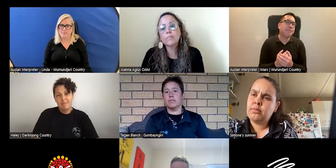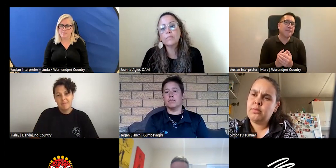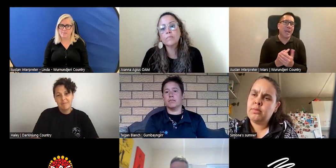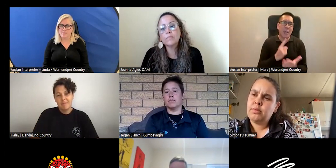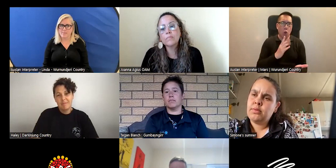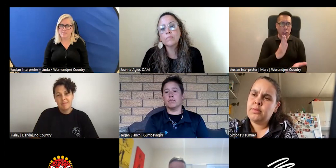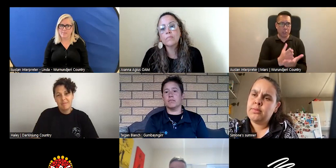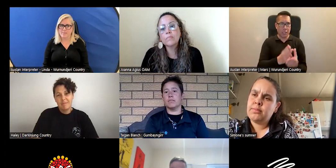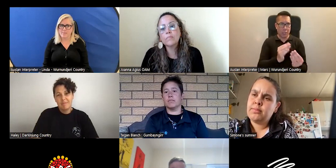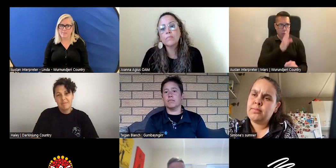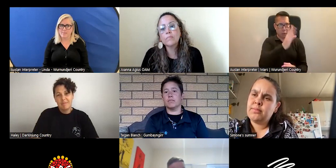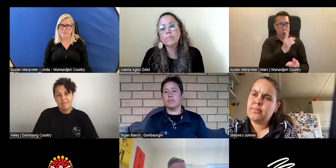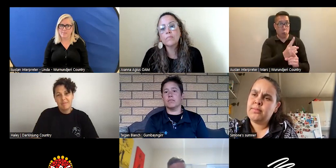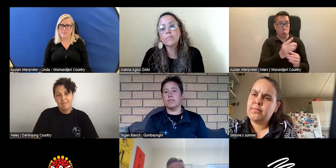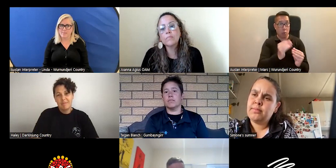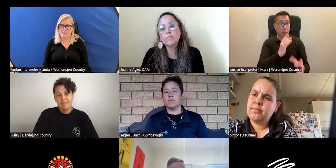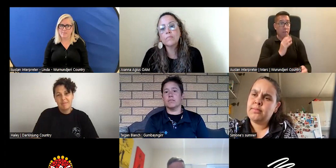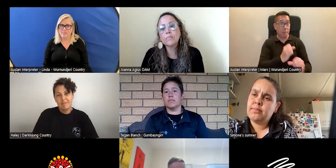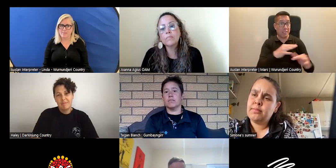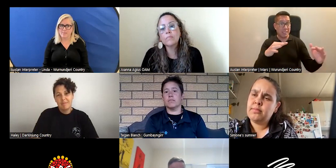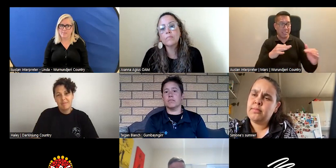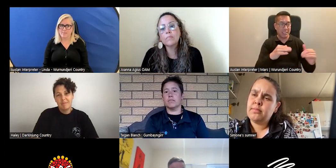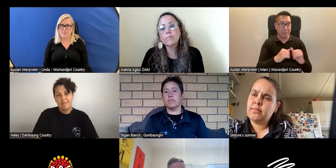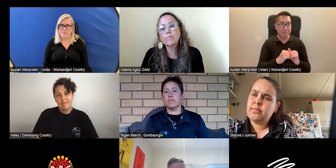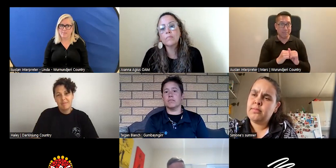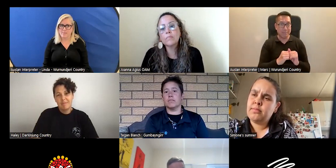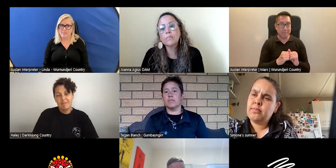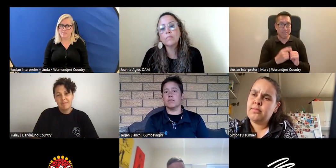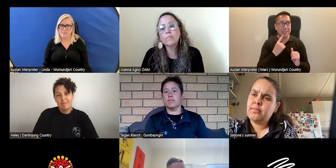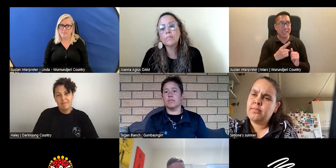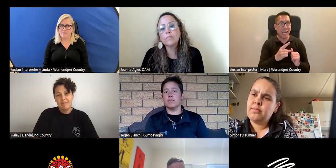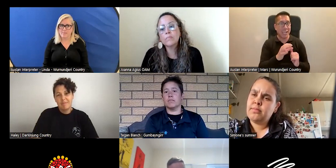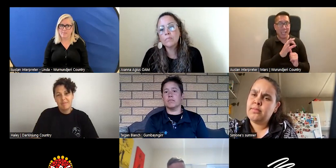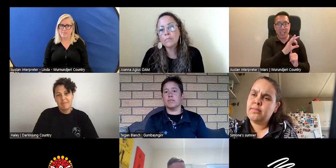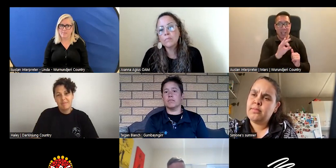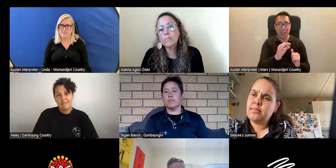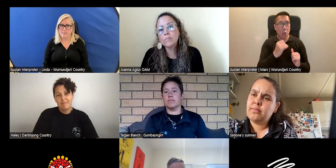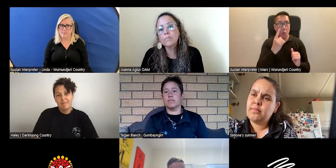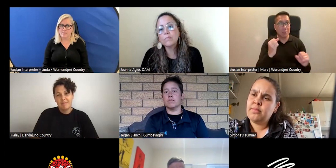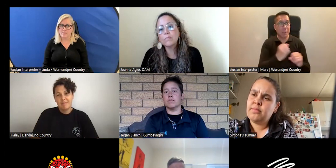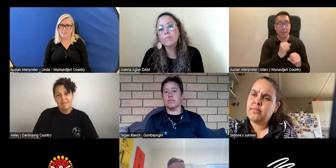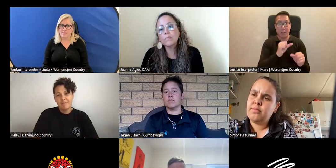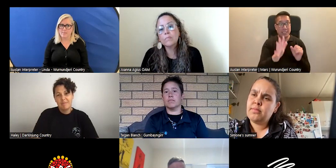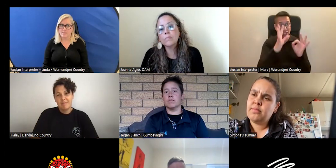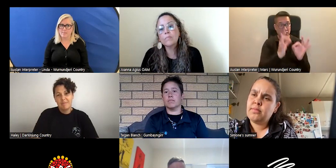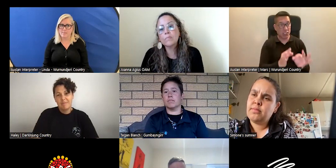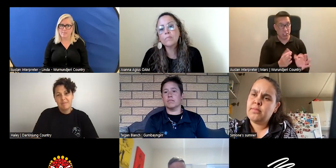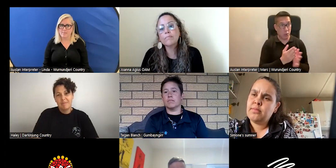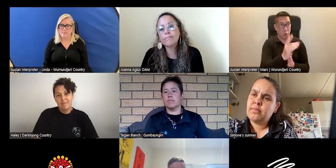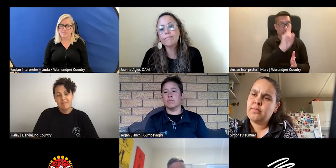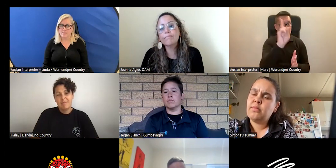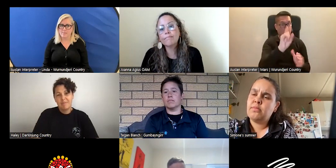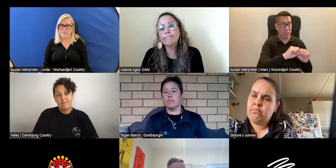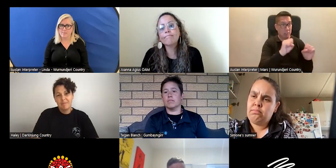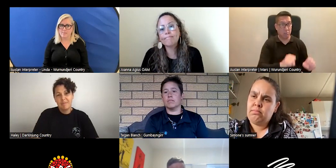honesty with the government, with them admitting that they don't always make the best decisions through their current systems